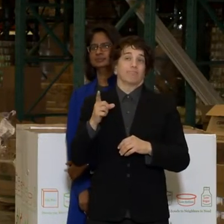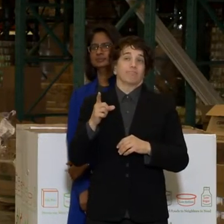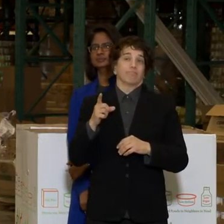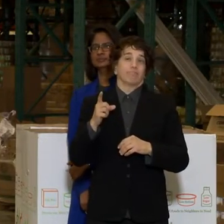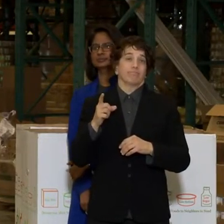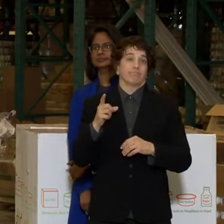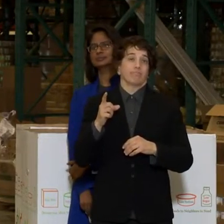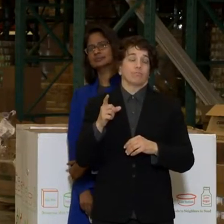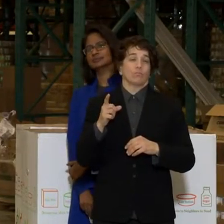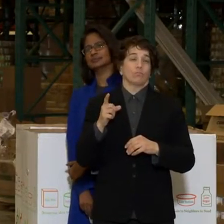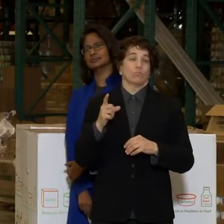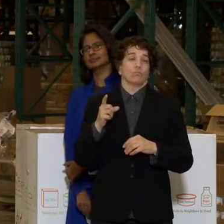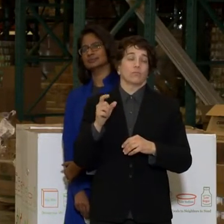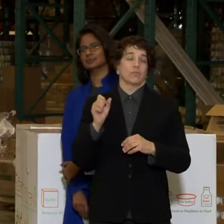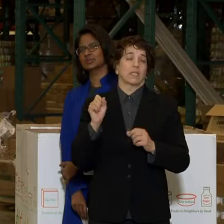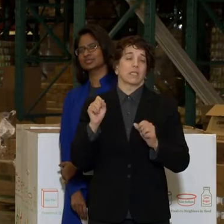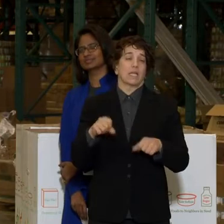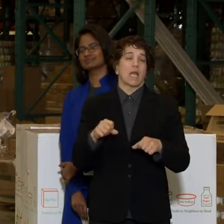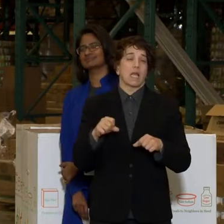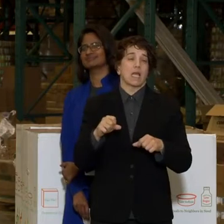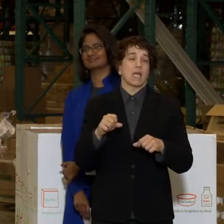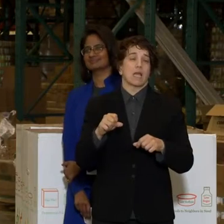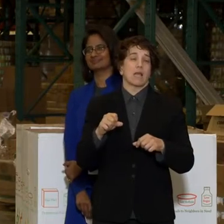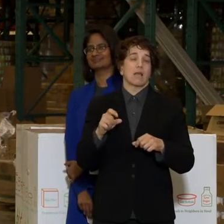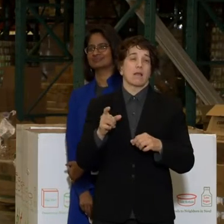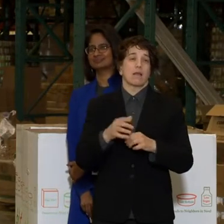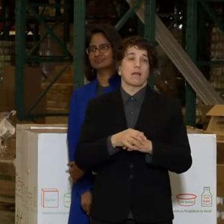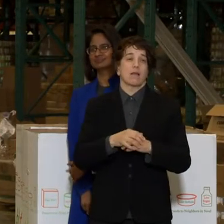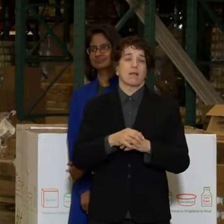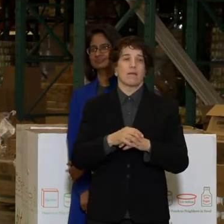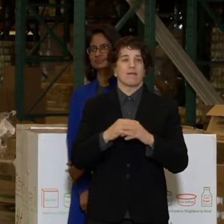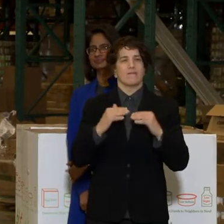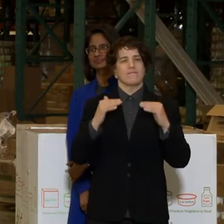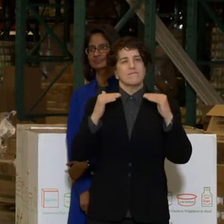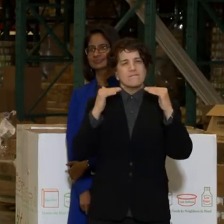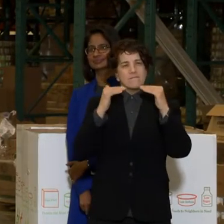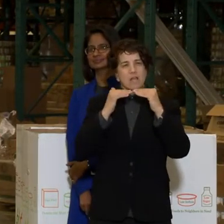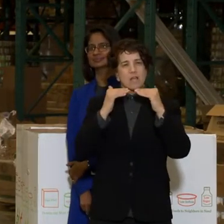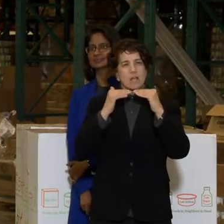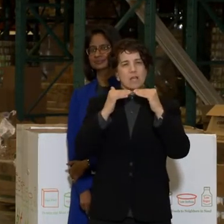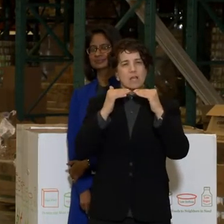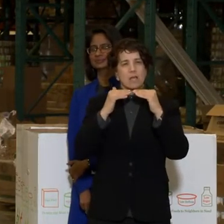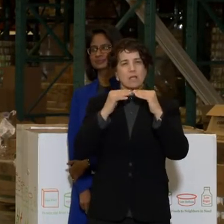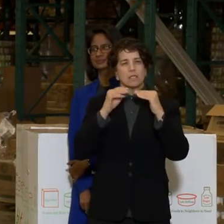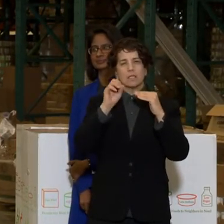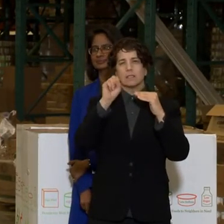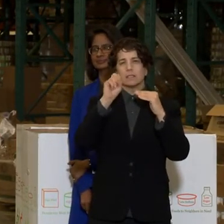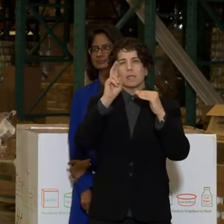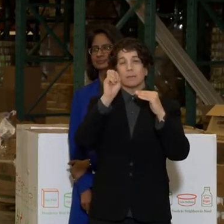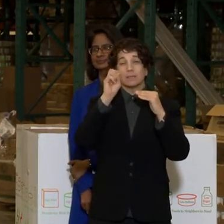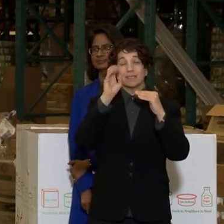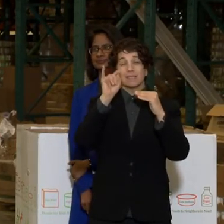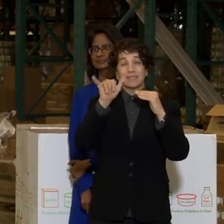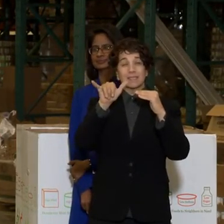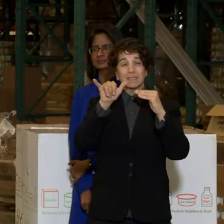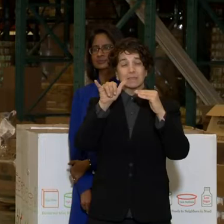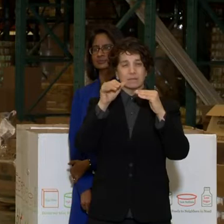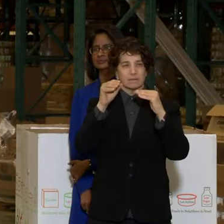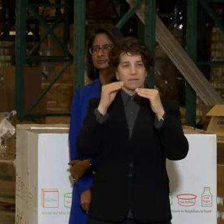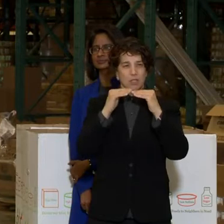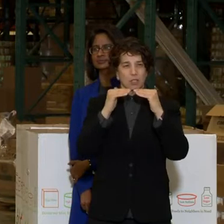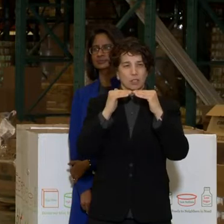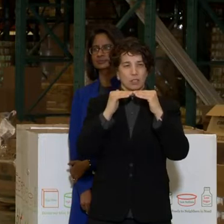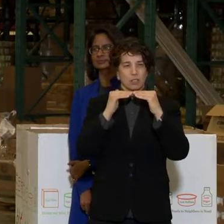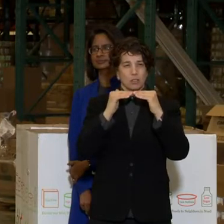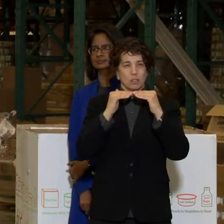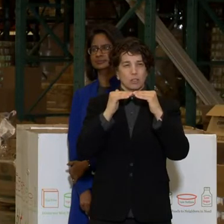specialized or customized fare subsidies, like I have done. I am proud to say that nobody has done more